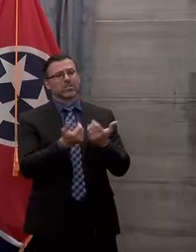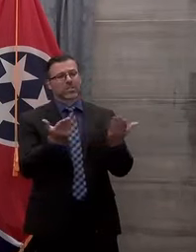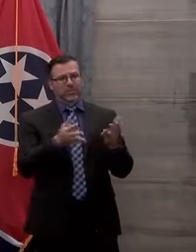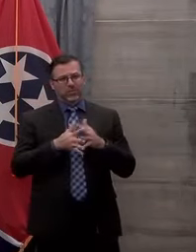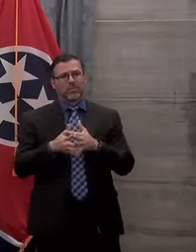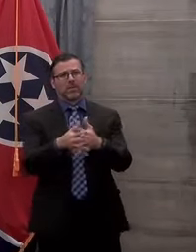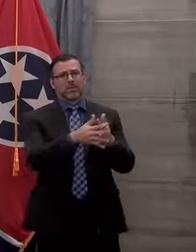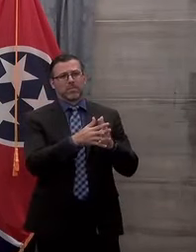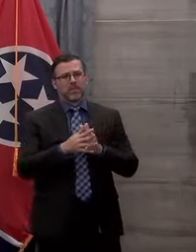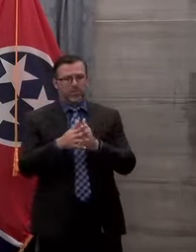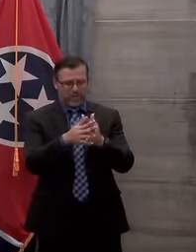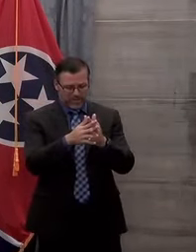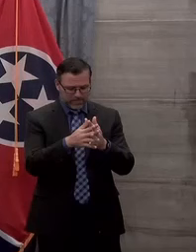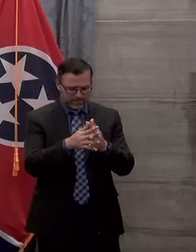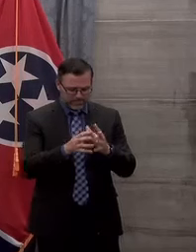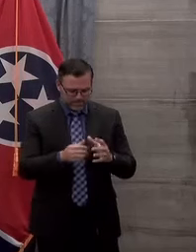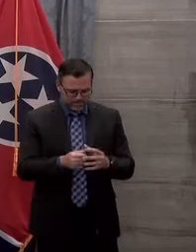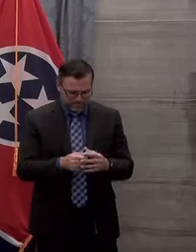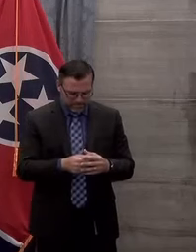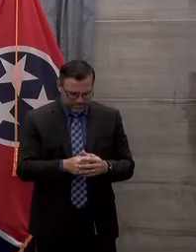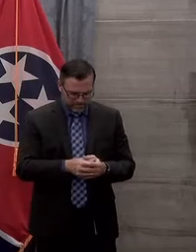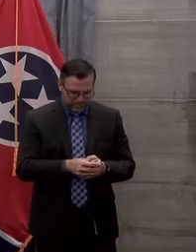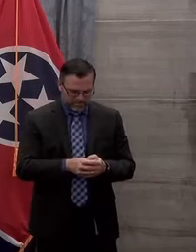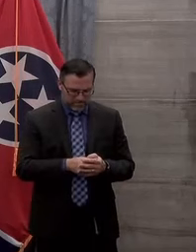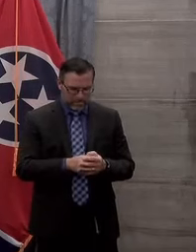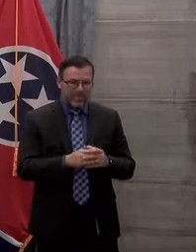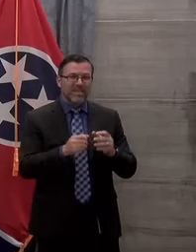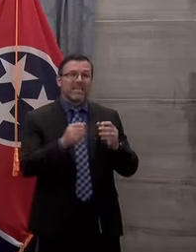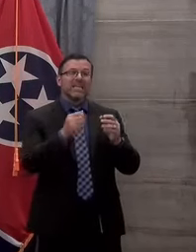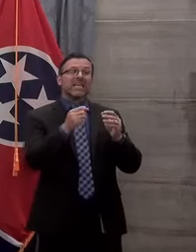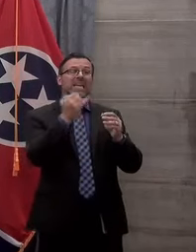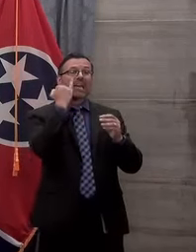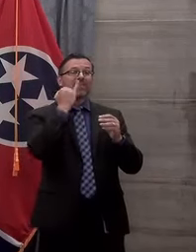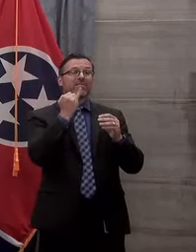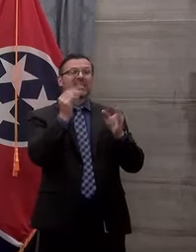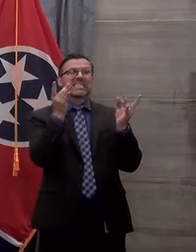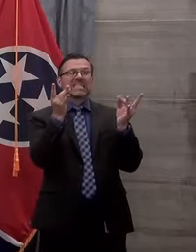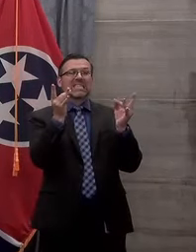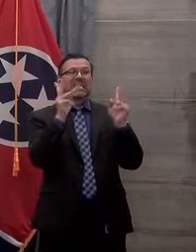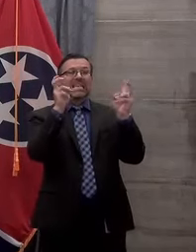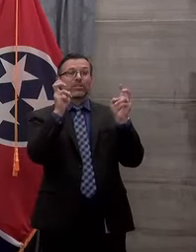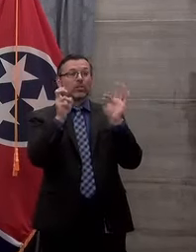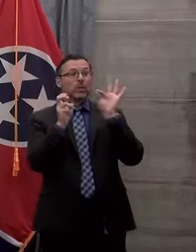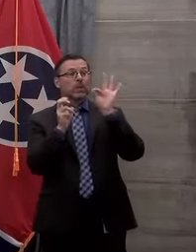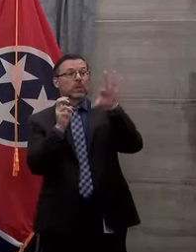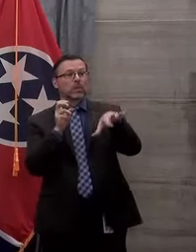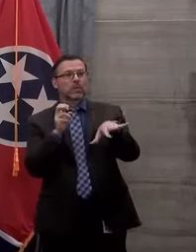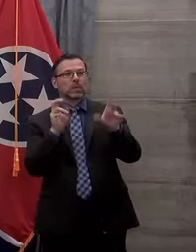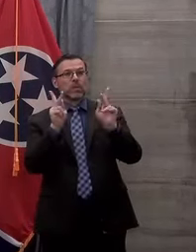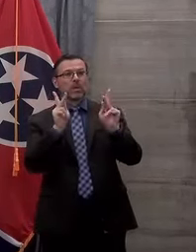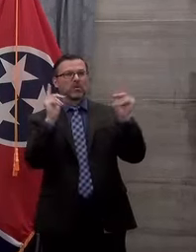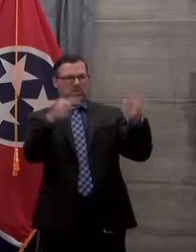that issues become divisive, and they become